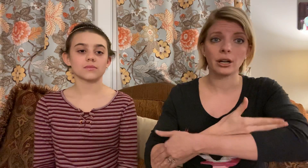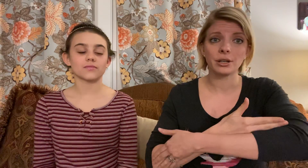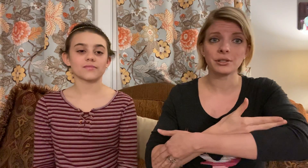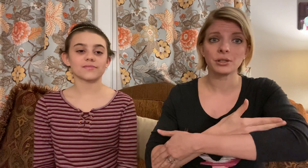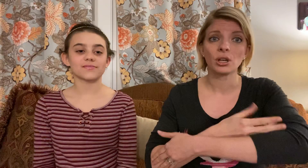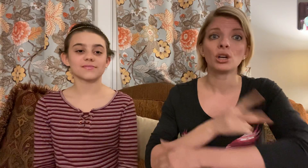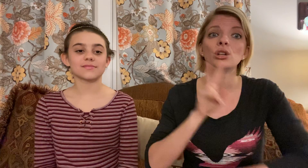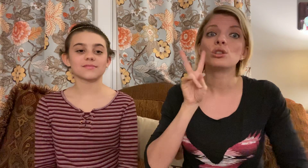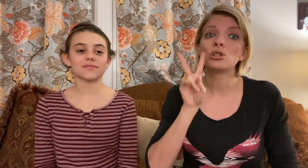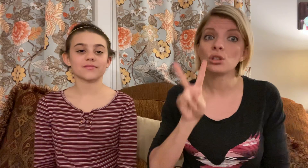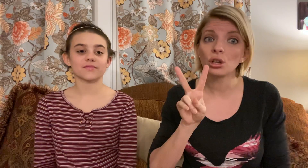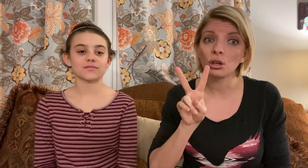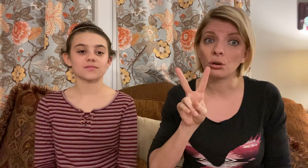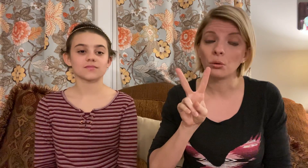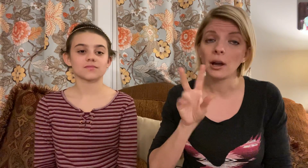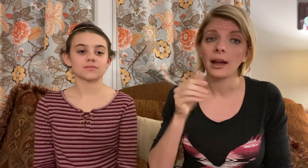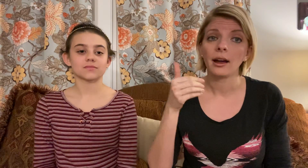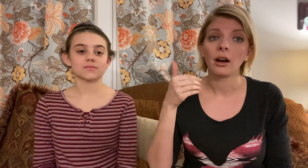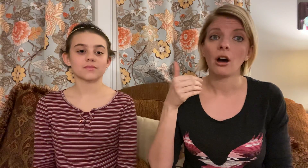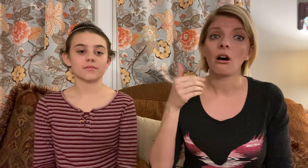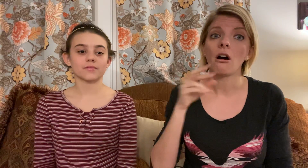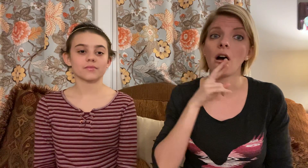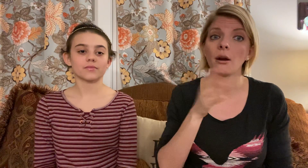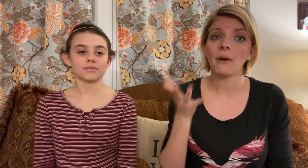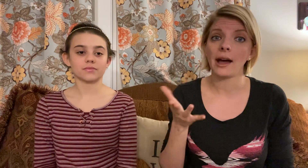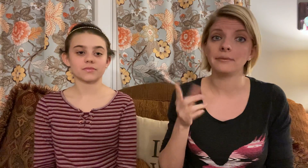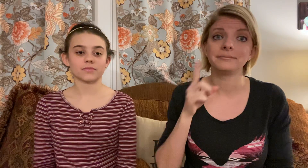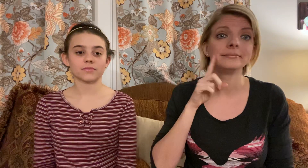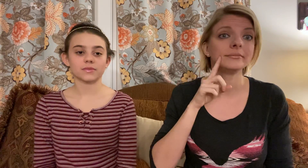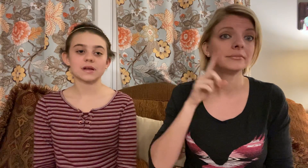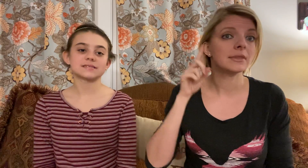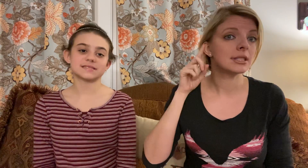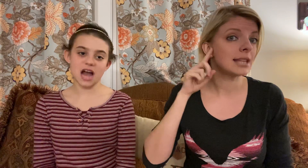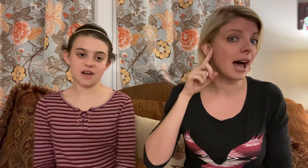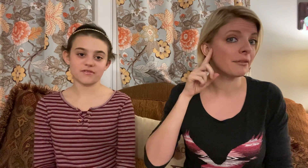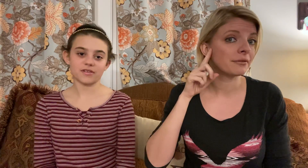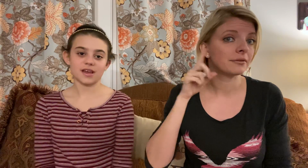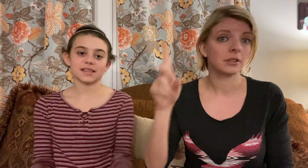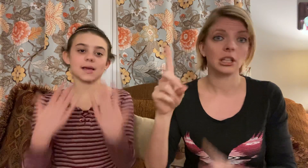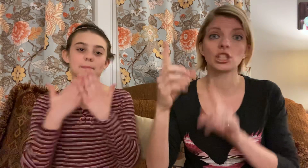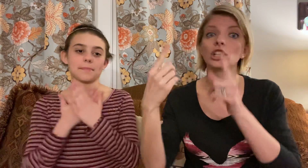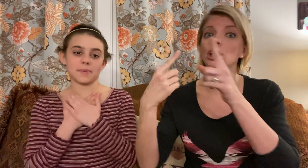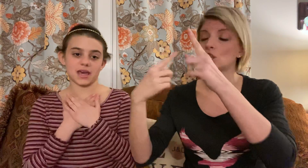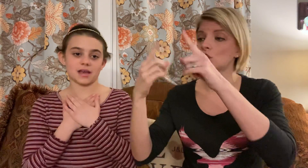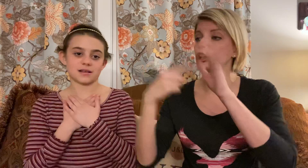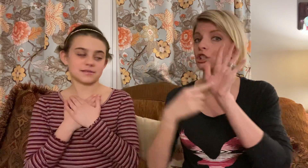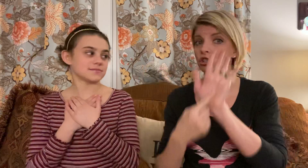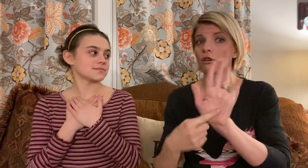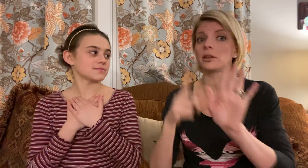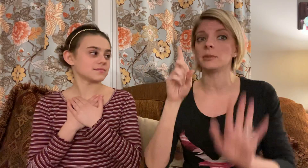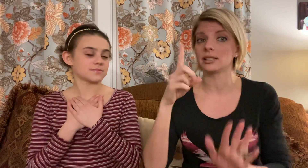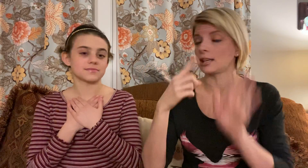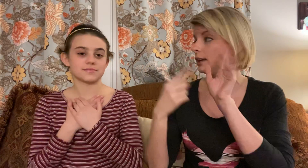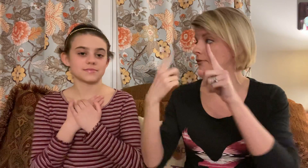daughters. 2 are what? Deaf. Let's show them the sign for